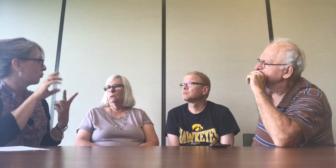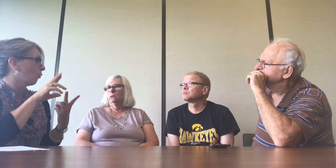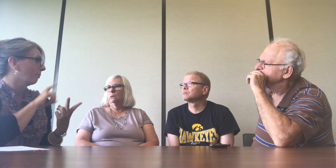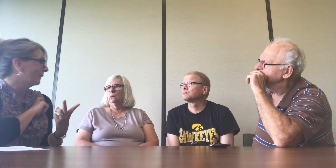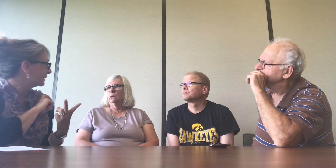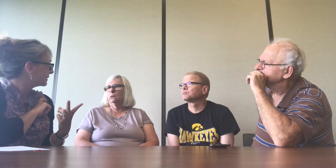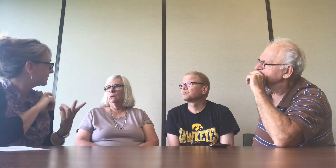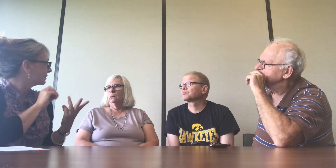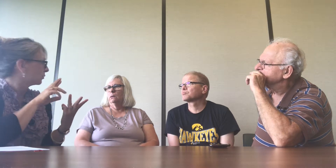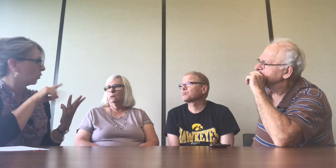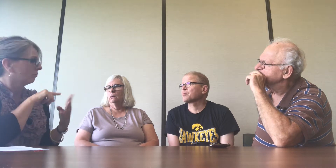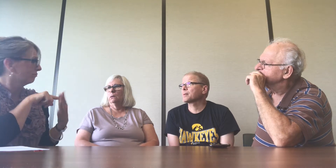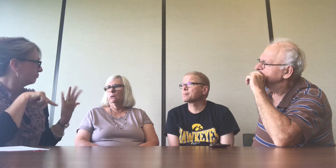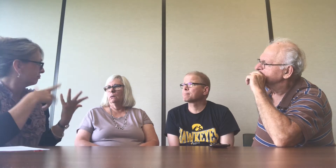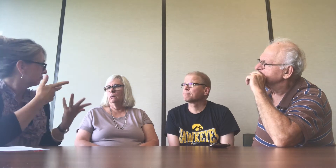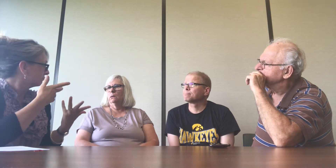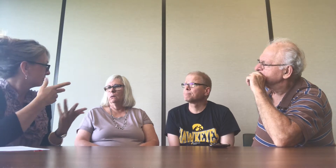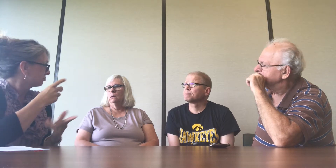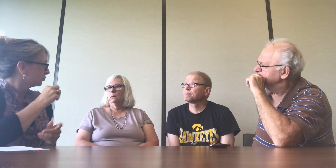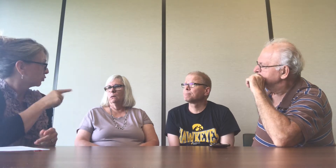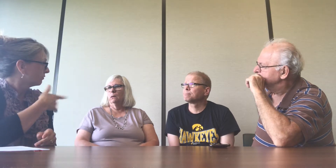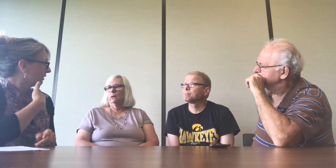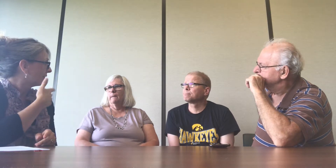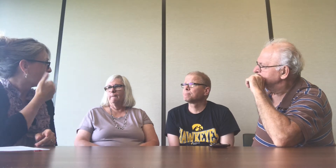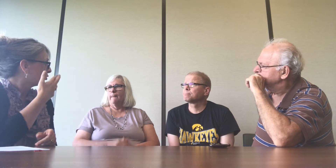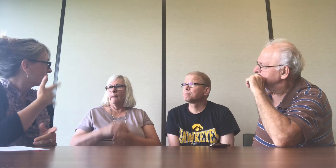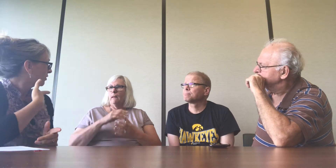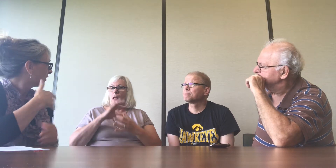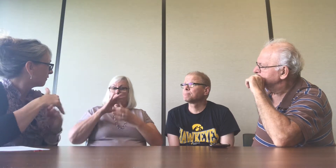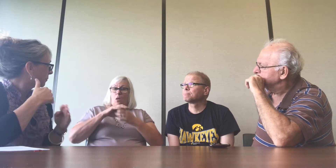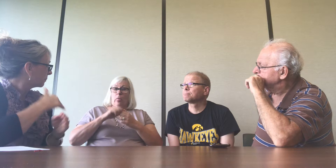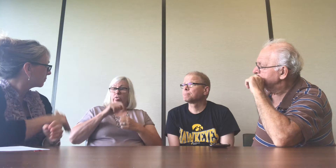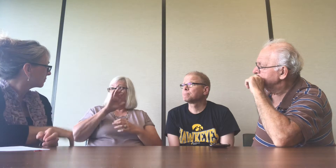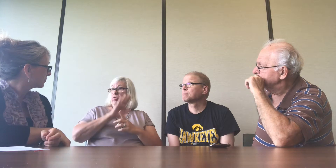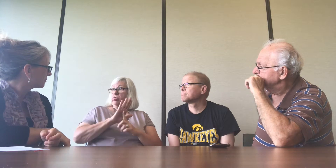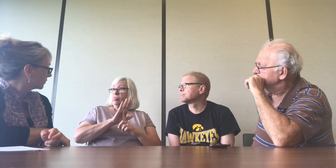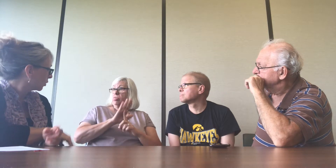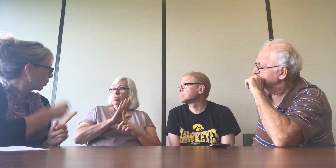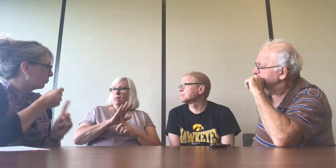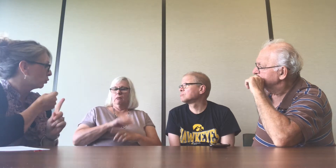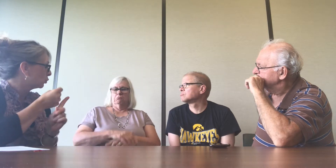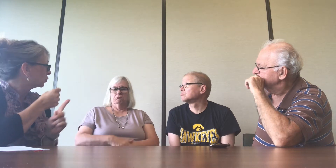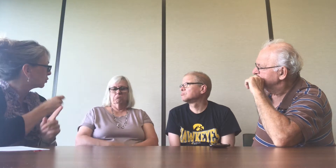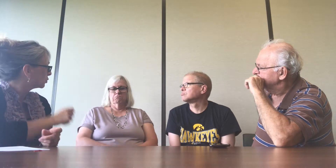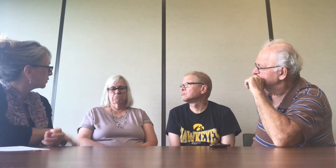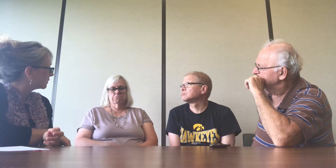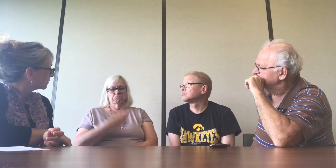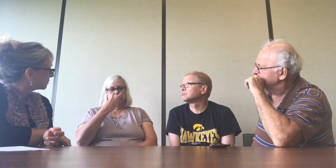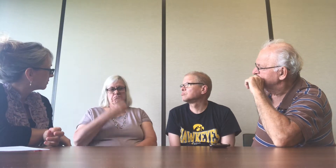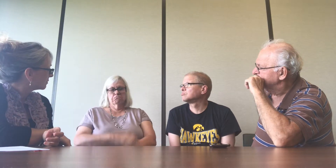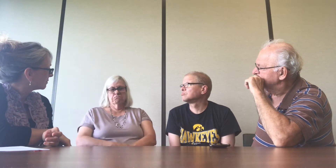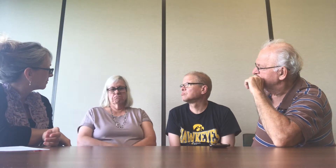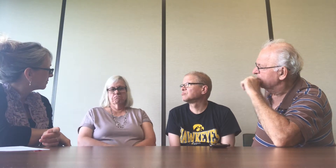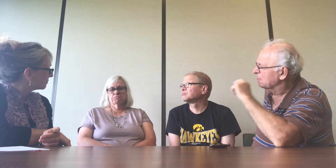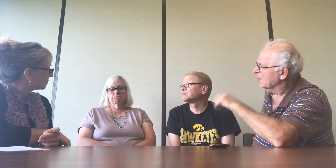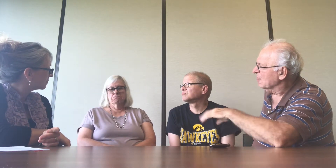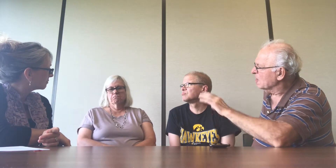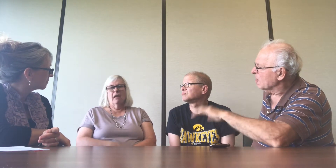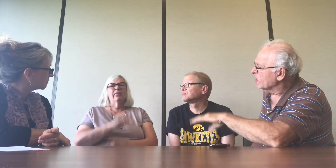Jennifer, do you think the victim would feel better reporting to DHS or the police? Surely,